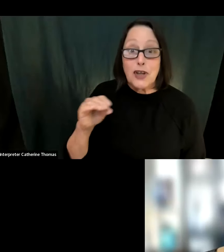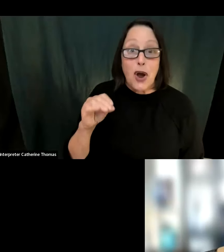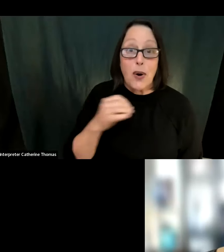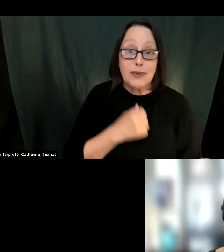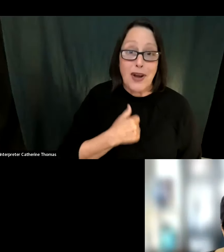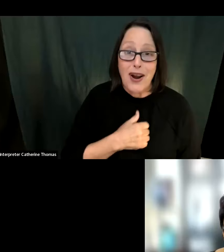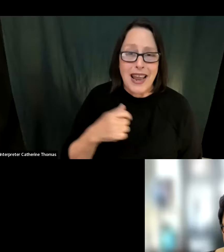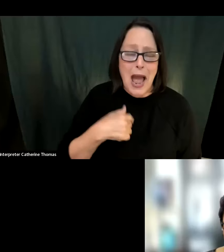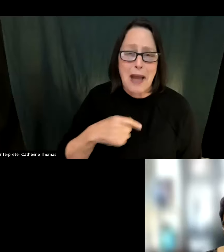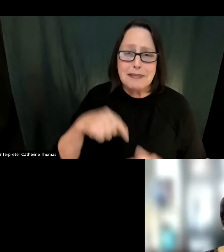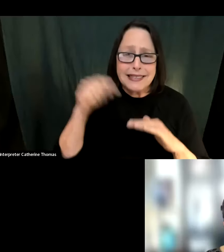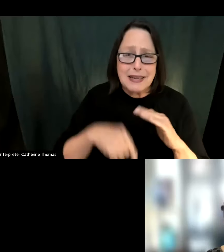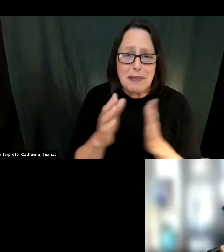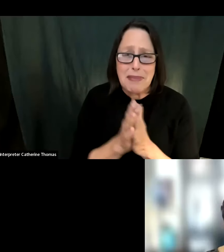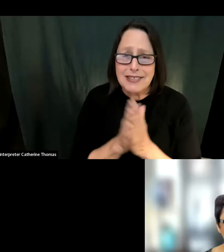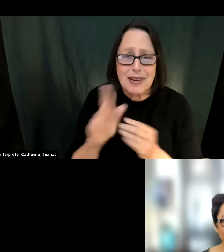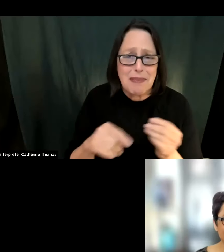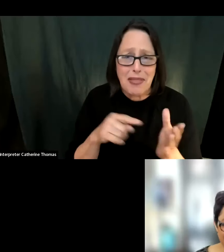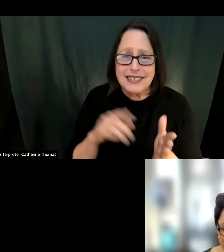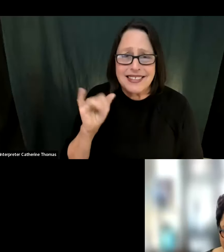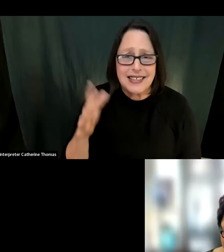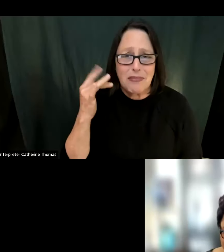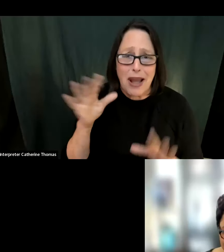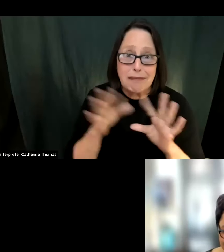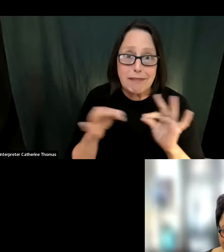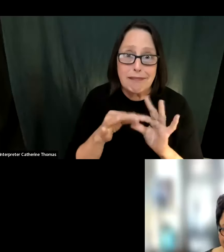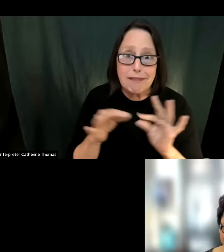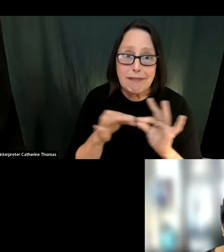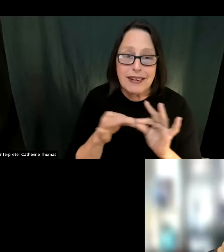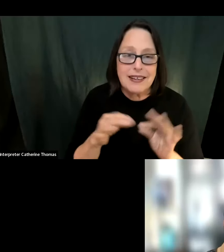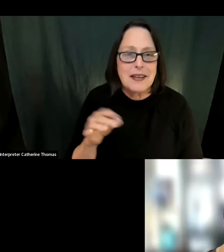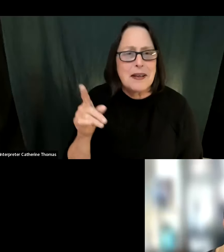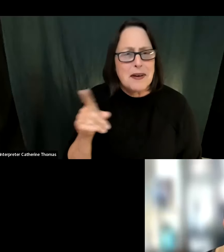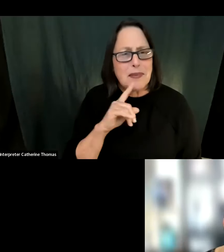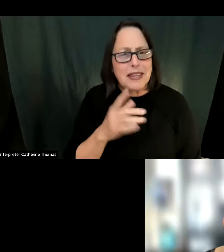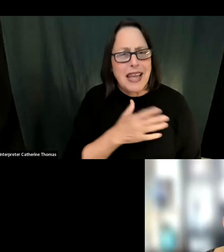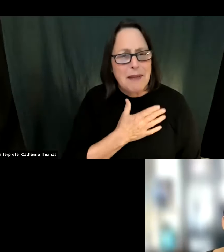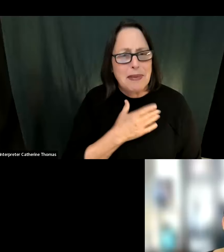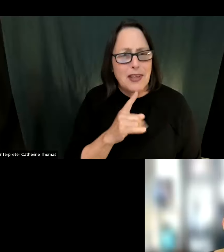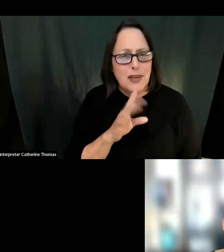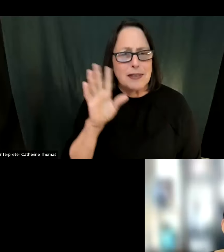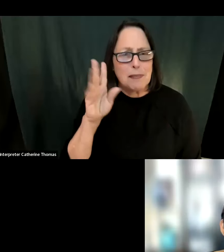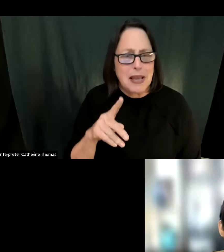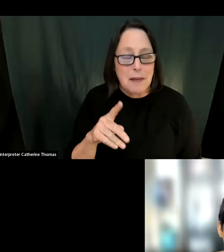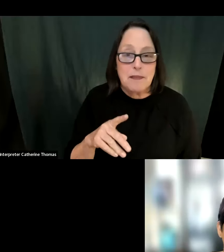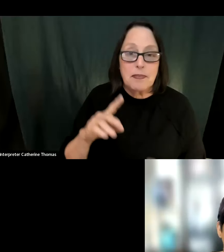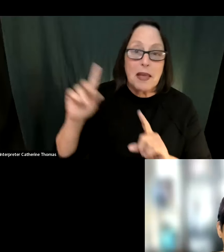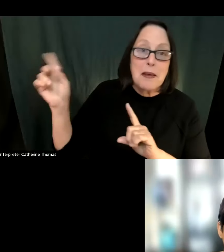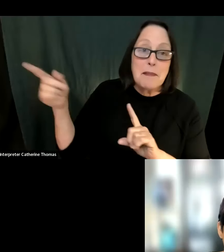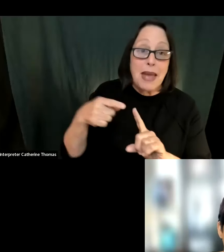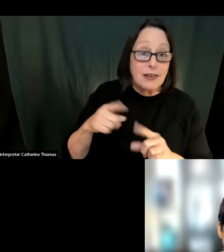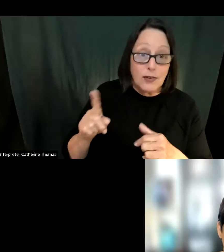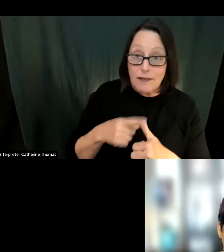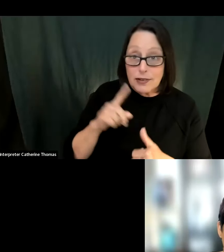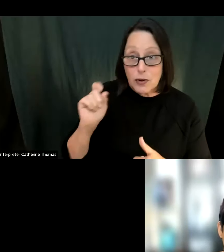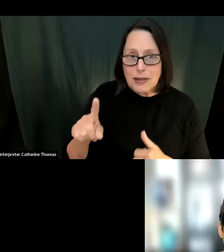deeply passionate about this. Well, that's why you're here. So we're grateful for you speaking up. Back to that initial question about